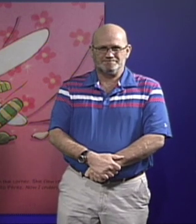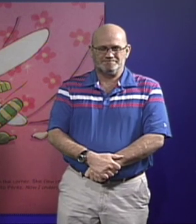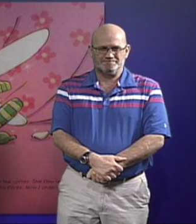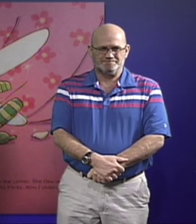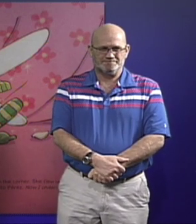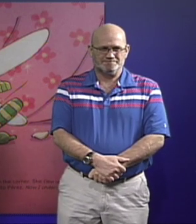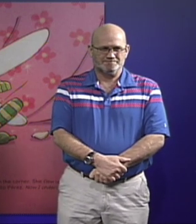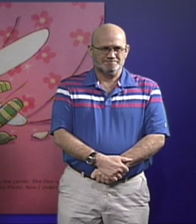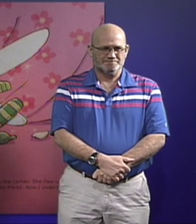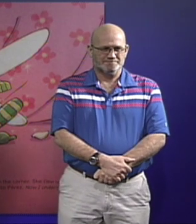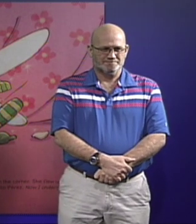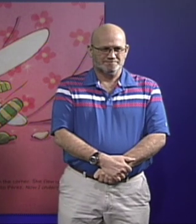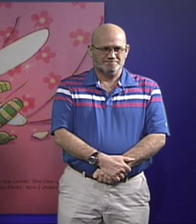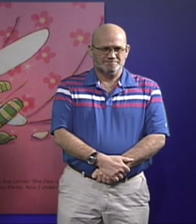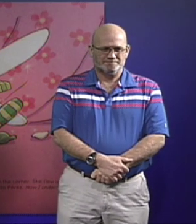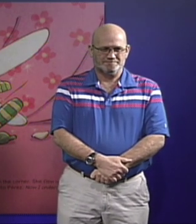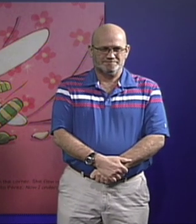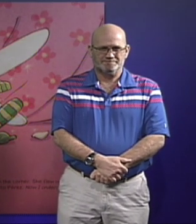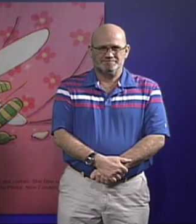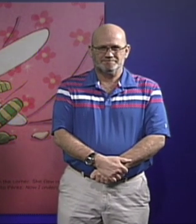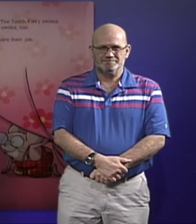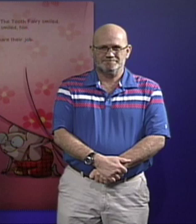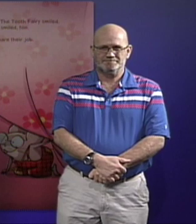the Tooth Fairy. She was smiling.